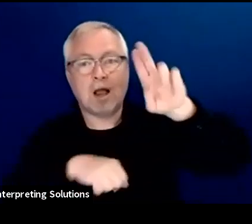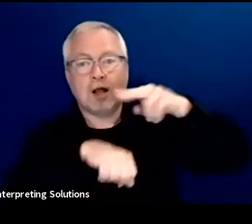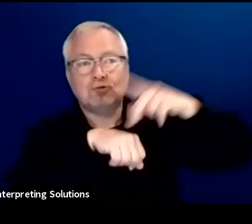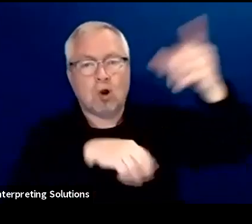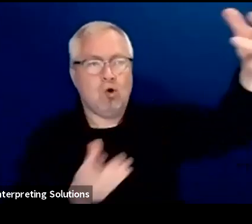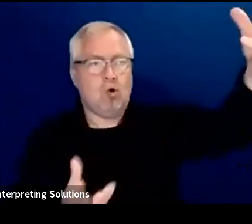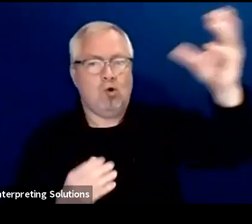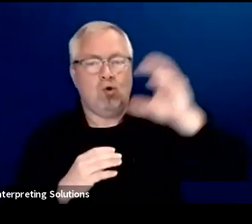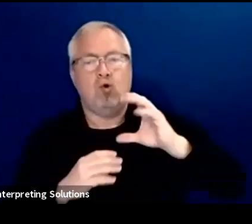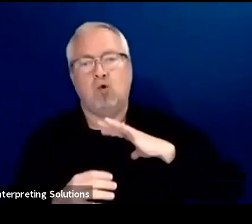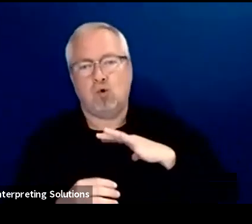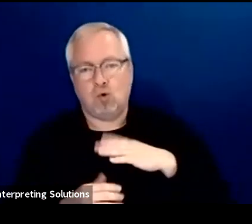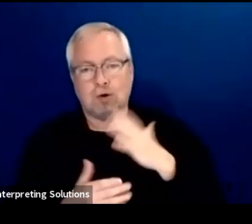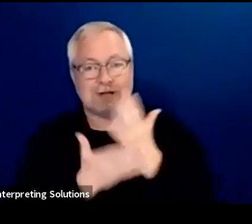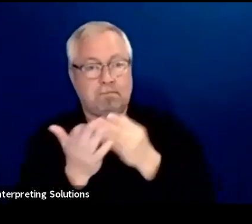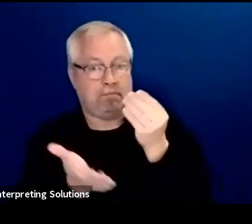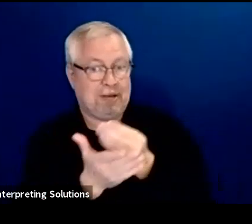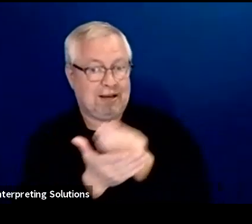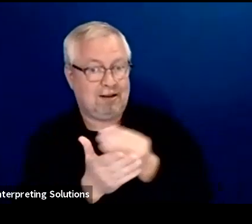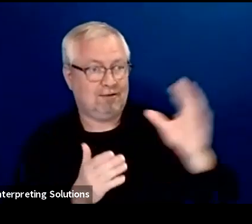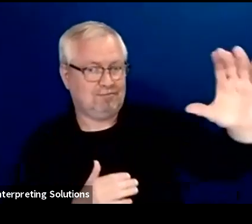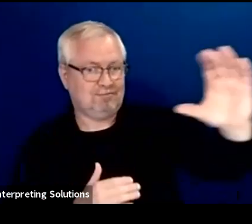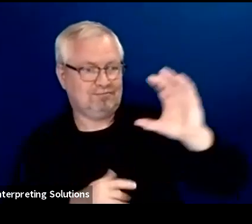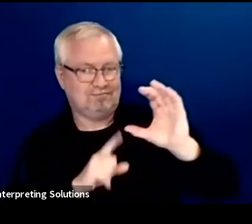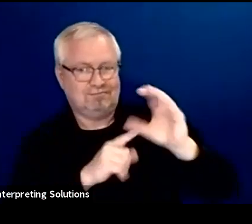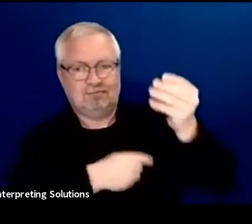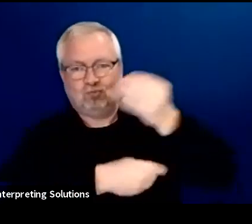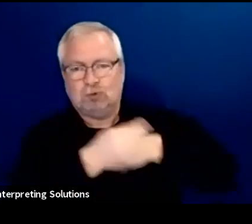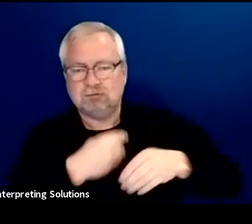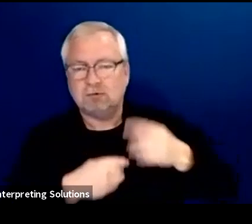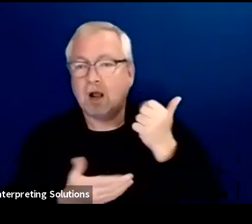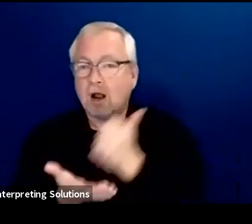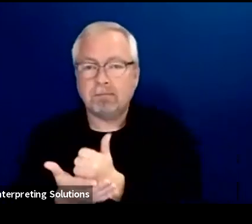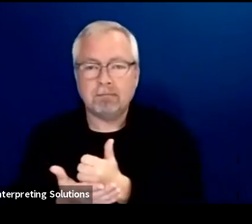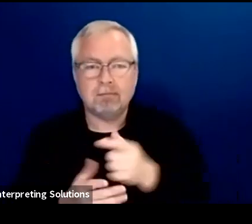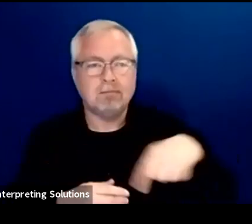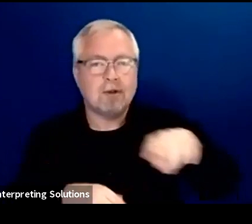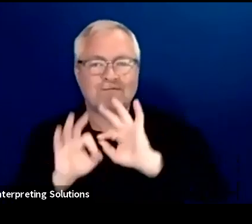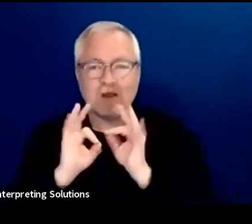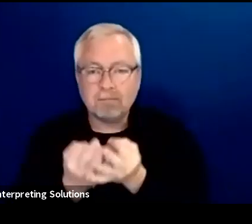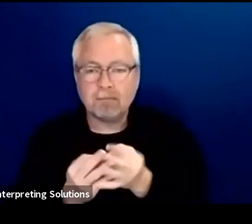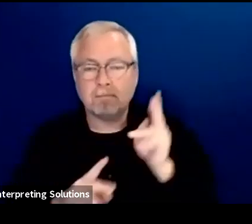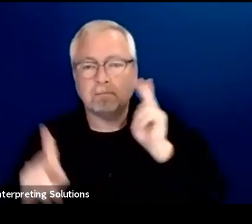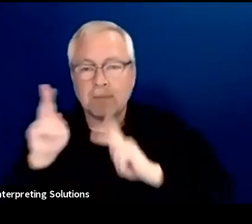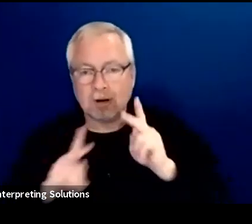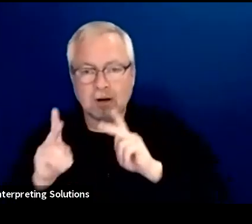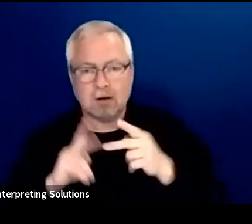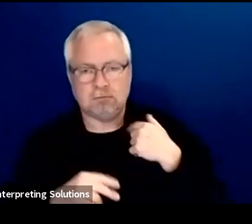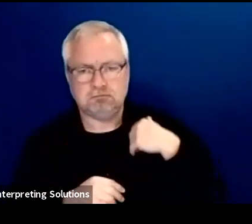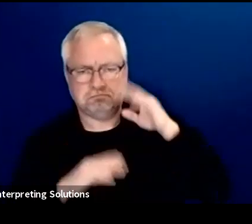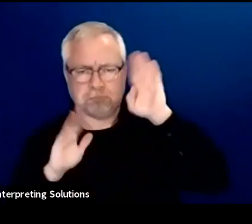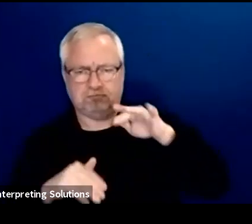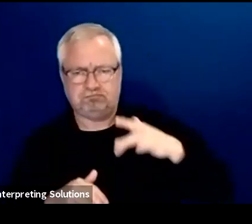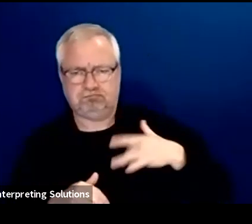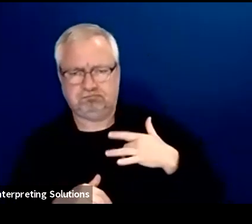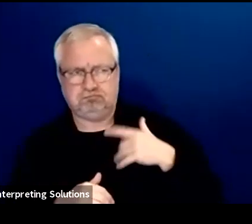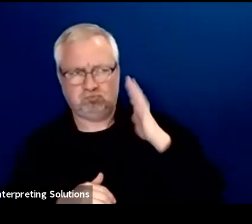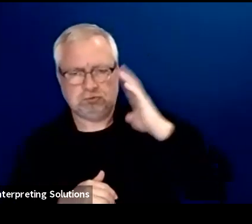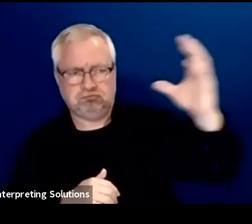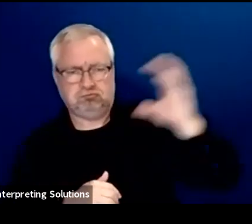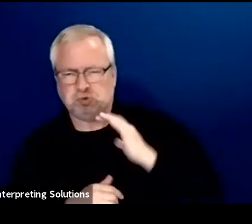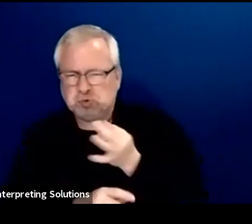reimbursement opportunities for assistance to individuals and families, and we expect a response soon, and we'll let you know as soon as we hear back from the federal